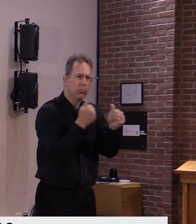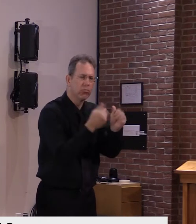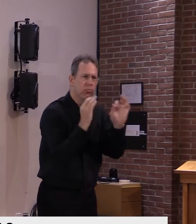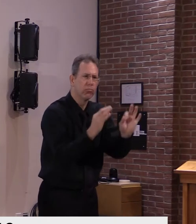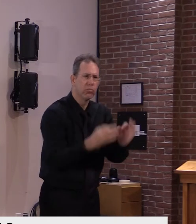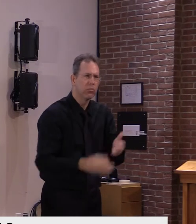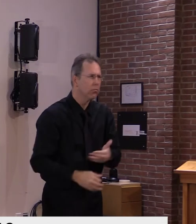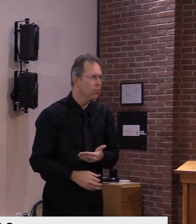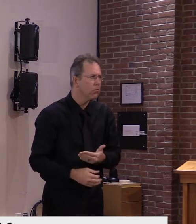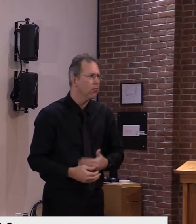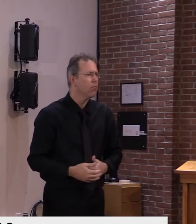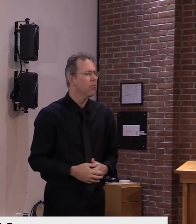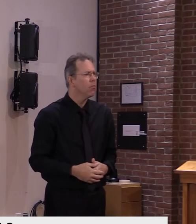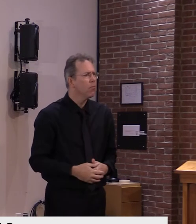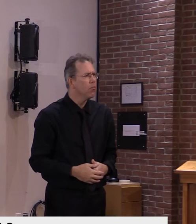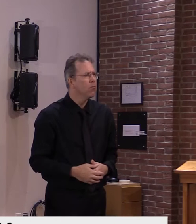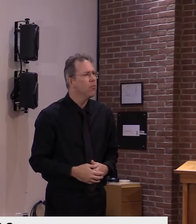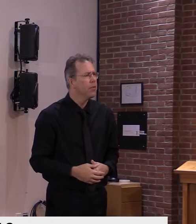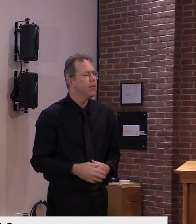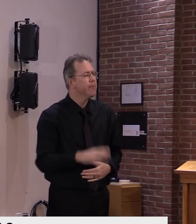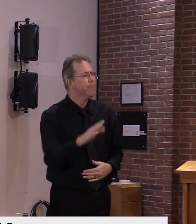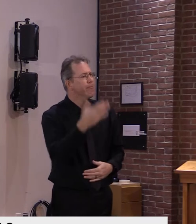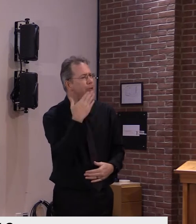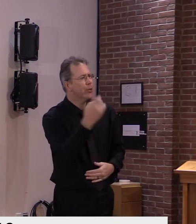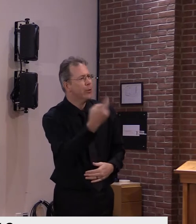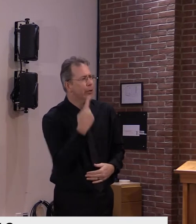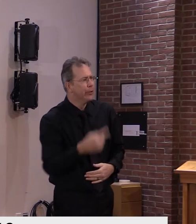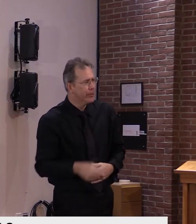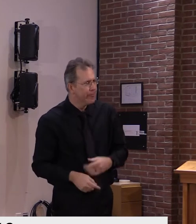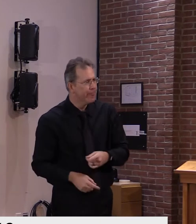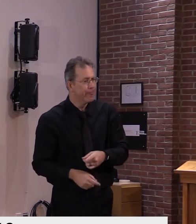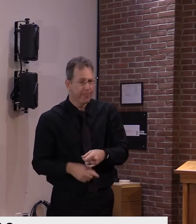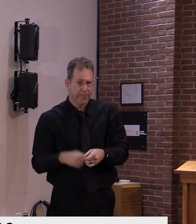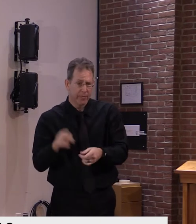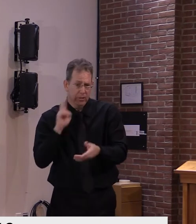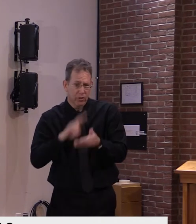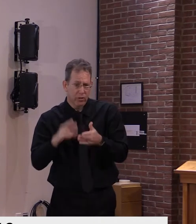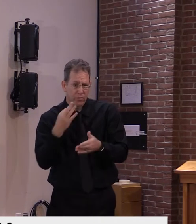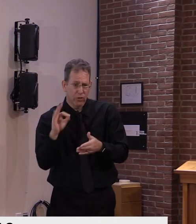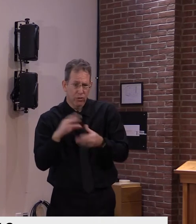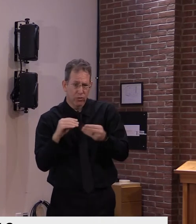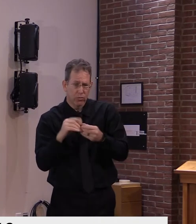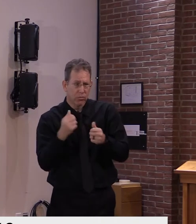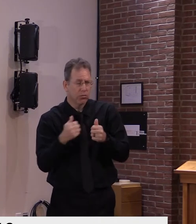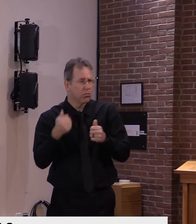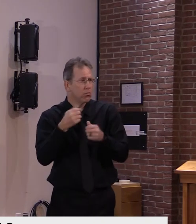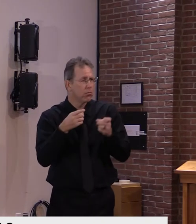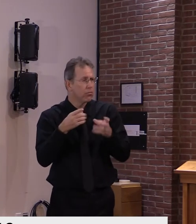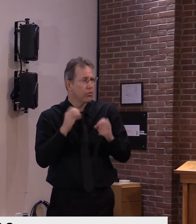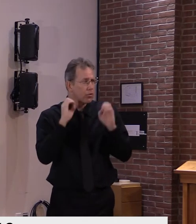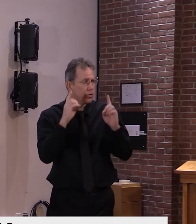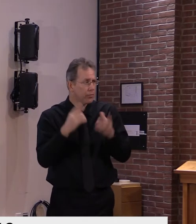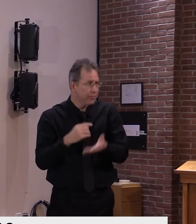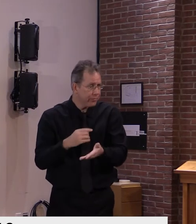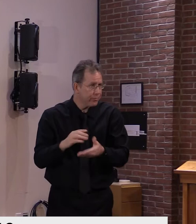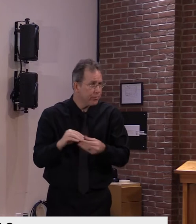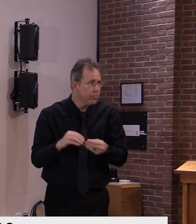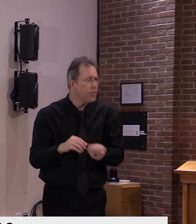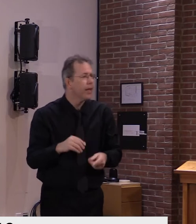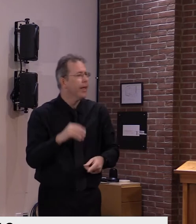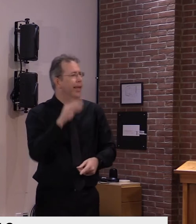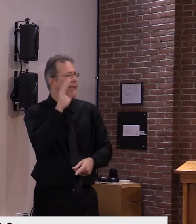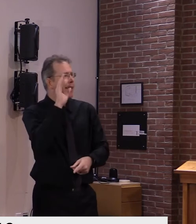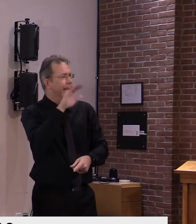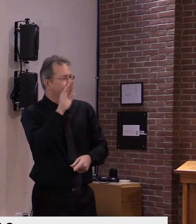Secretary French. Yeah, thanks, Mike. Yeah, I think it's important to note that the learning of all students, I think, has been